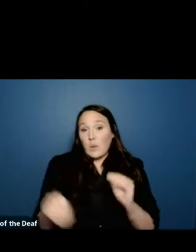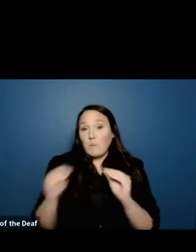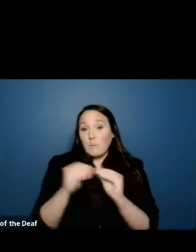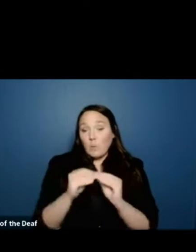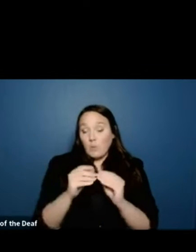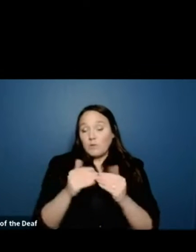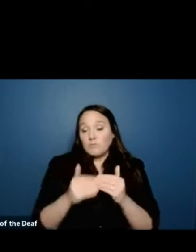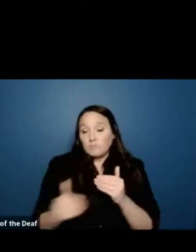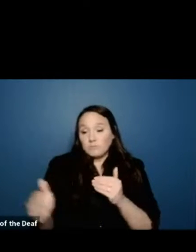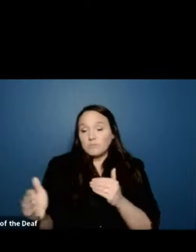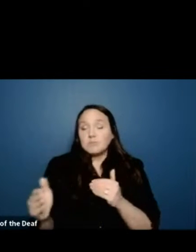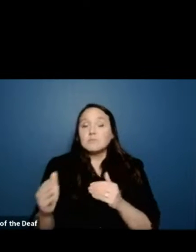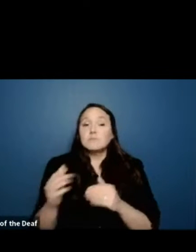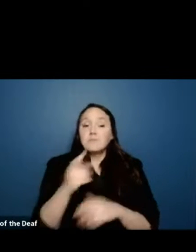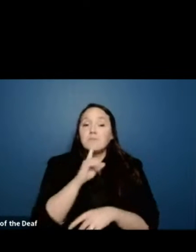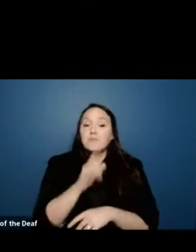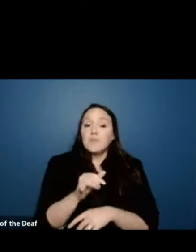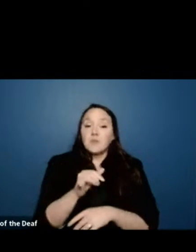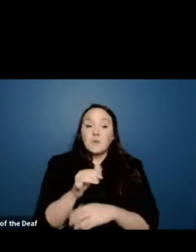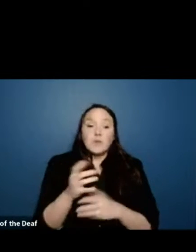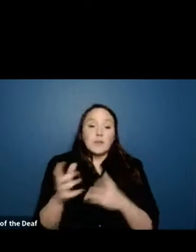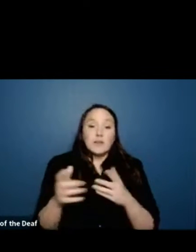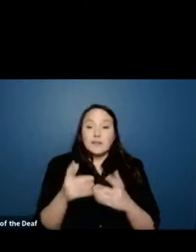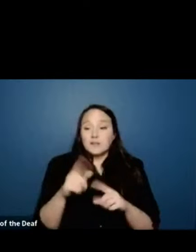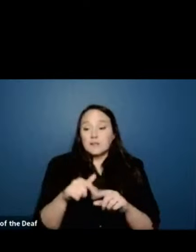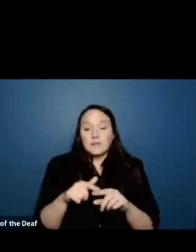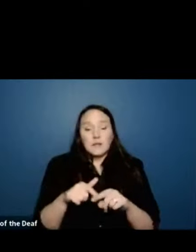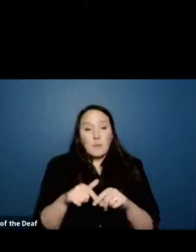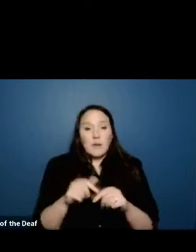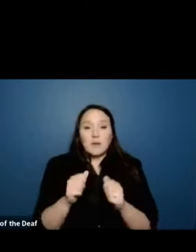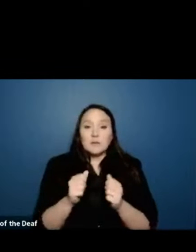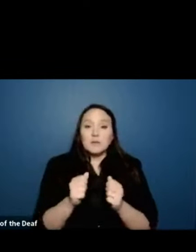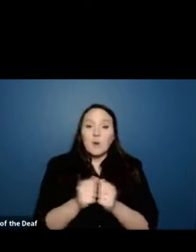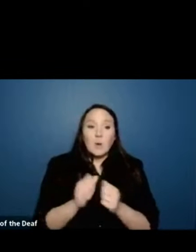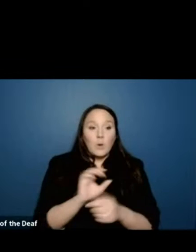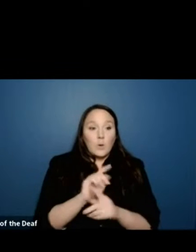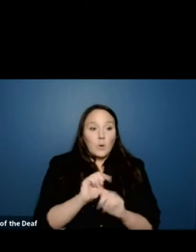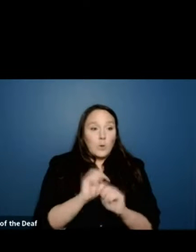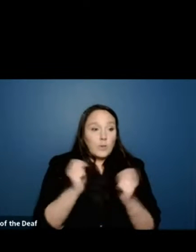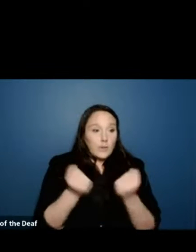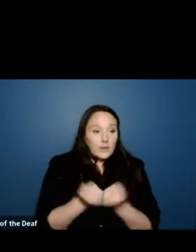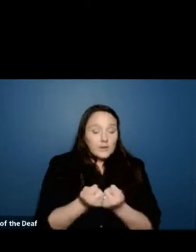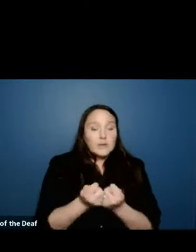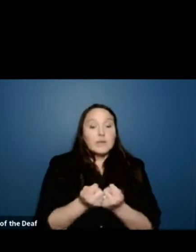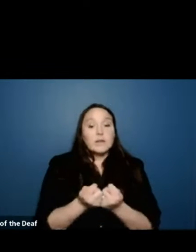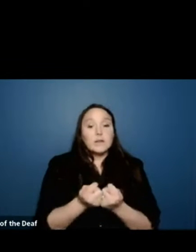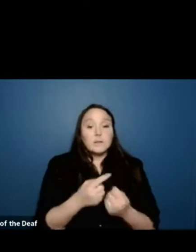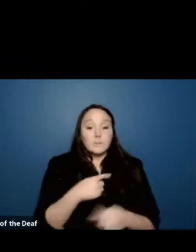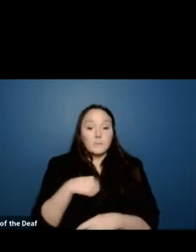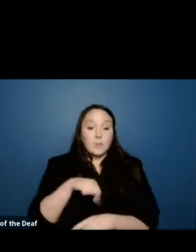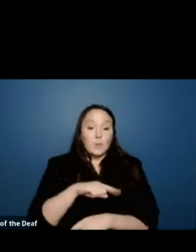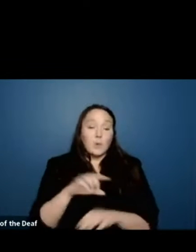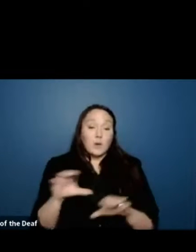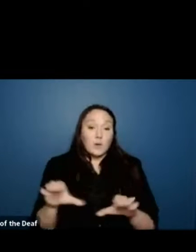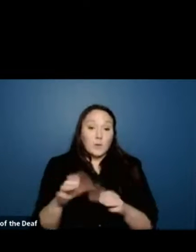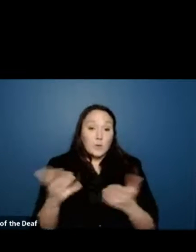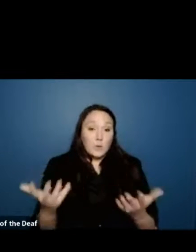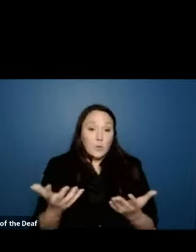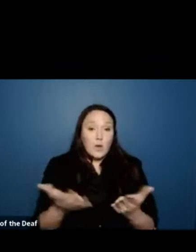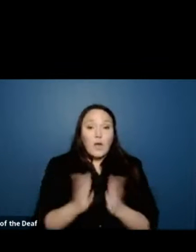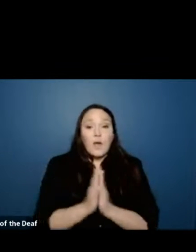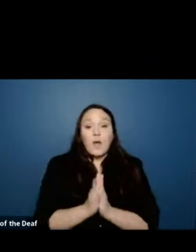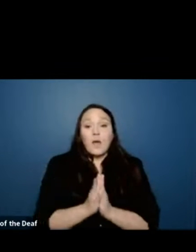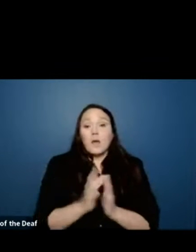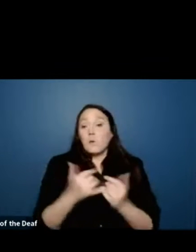forward. It's really scalable with our team. And so what we are doing again is asking for our cases. We're